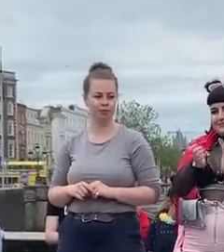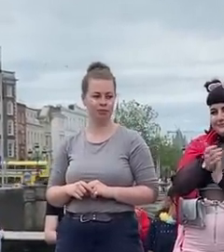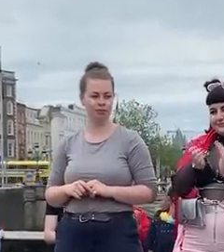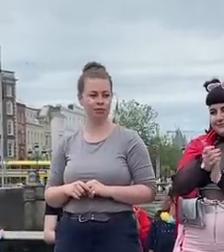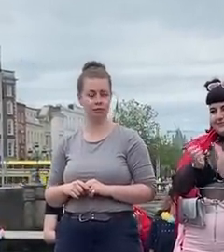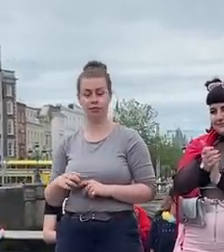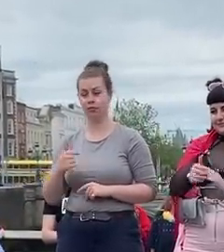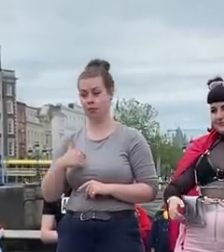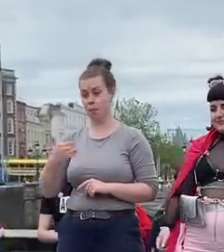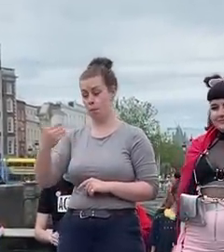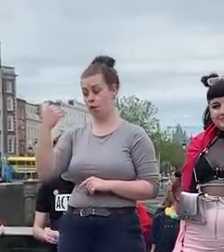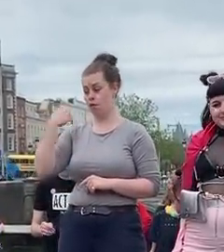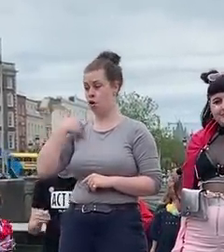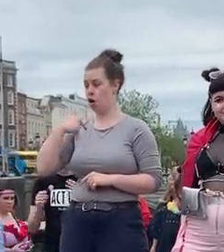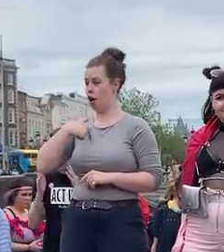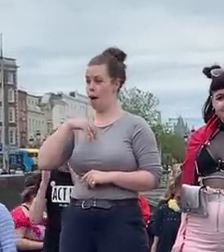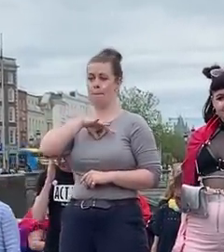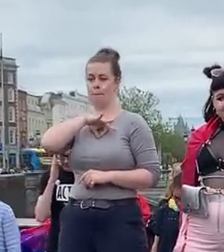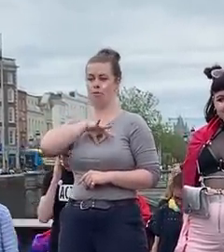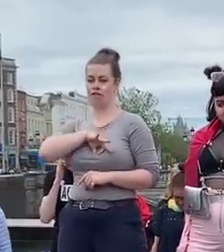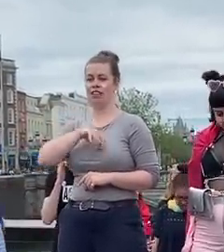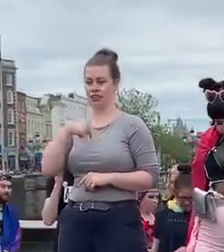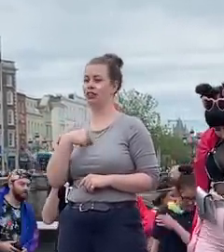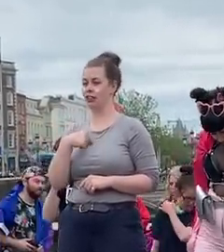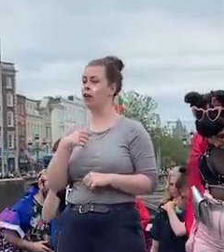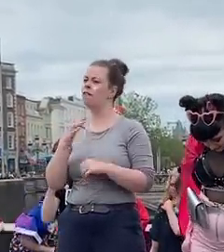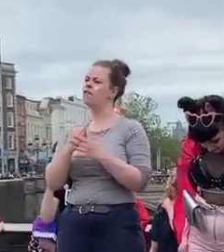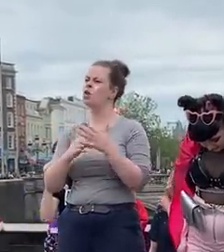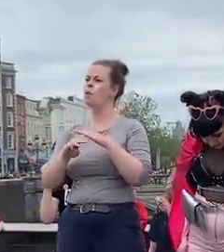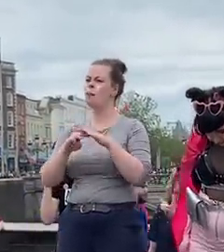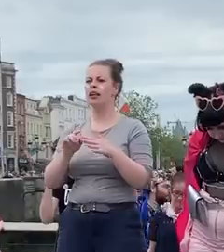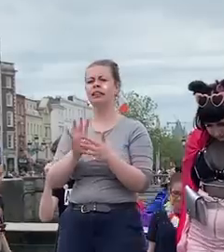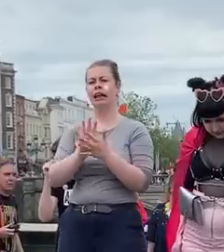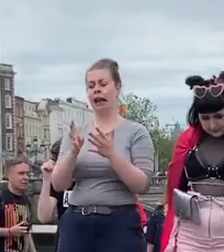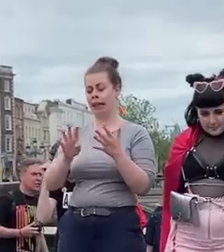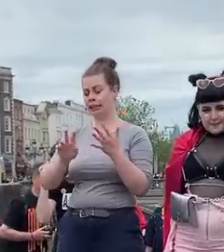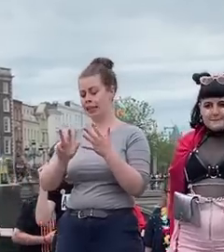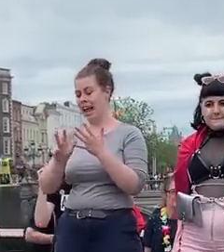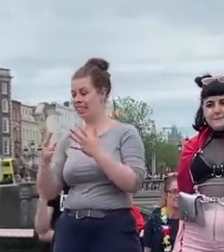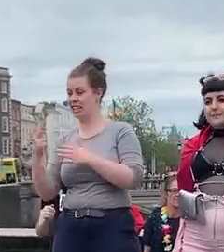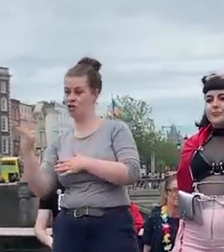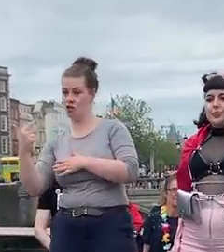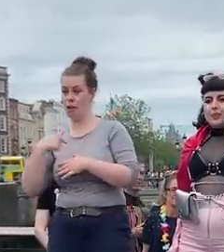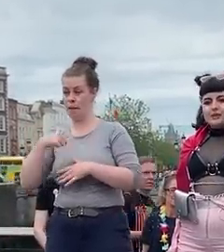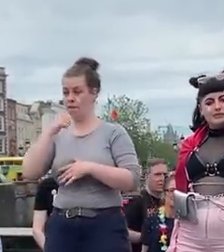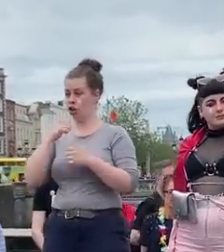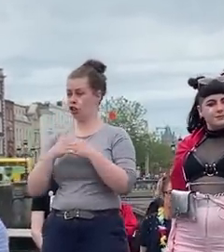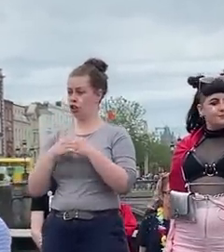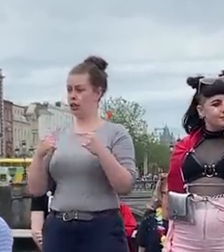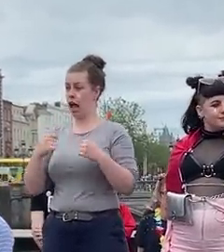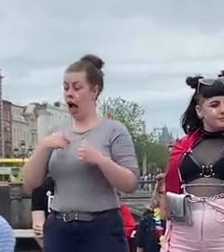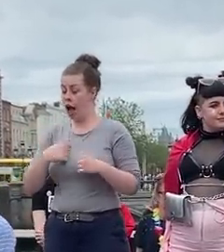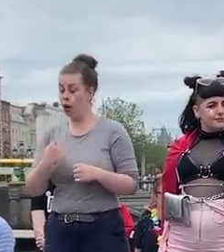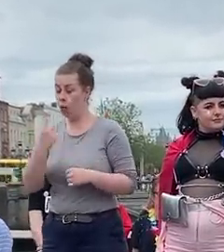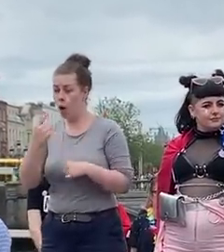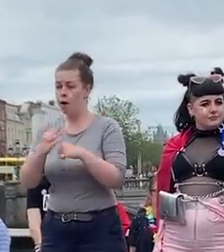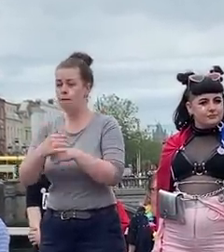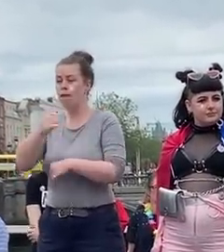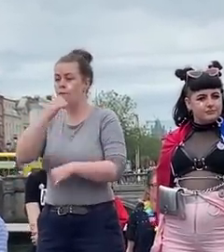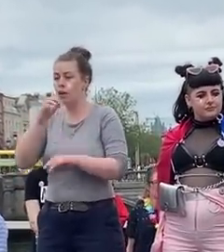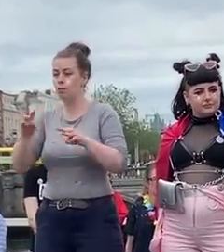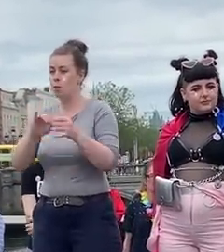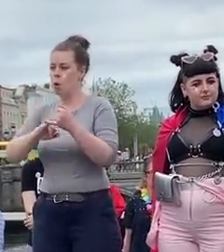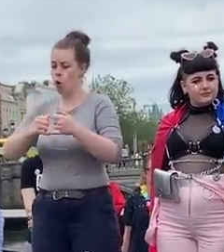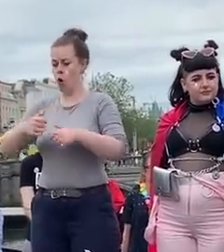I was privileged a few months after I came out in 1983 to be one of the people who marched through the streets